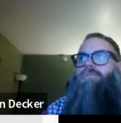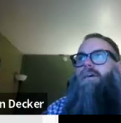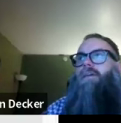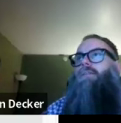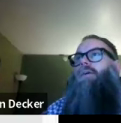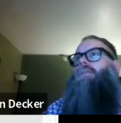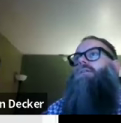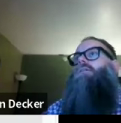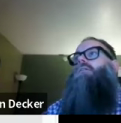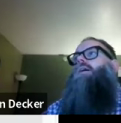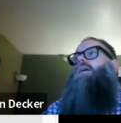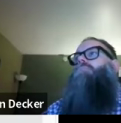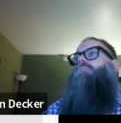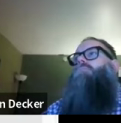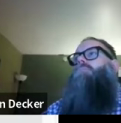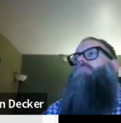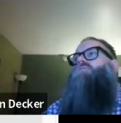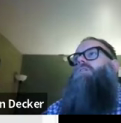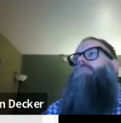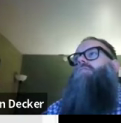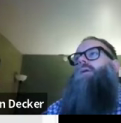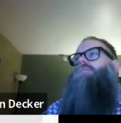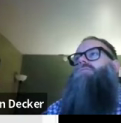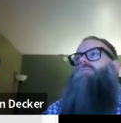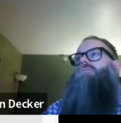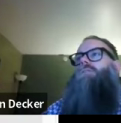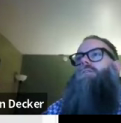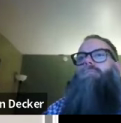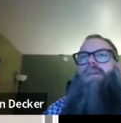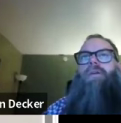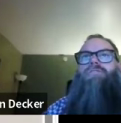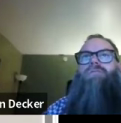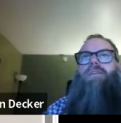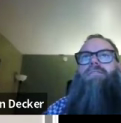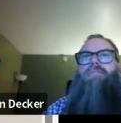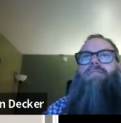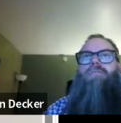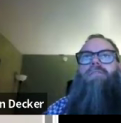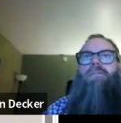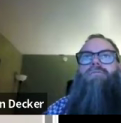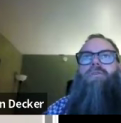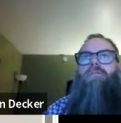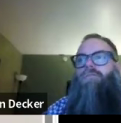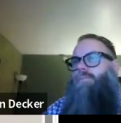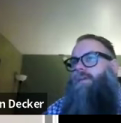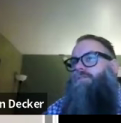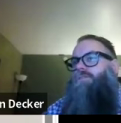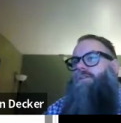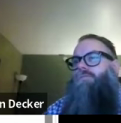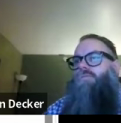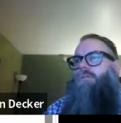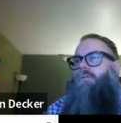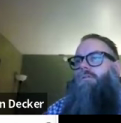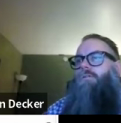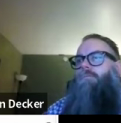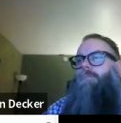on DDS's website. And then, Michelle, I'm going to go back to the main page of DDS because it looked like the link was right on the front